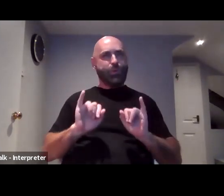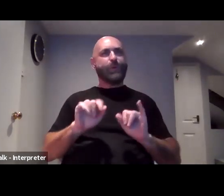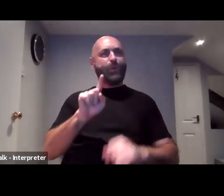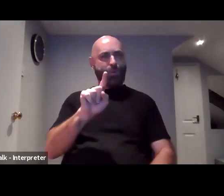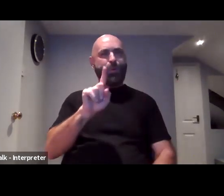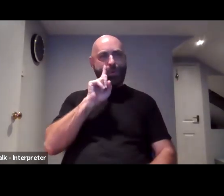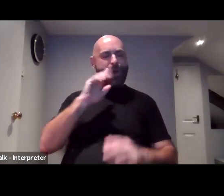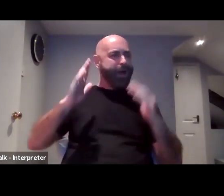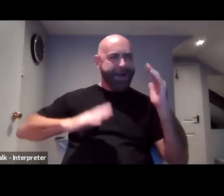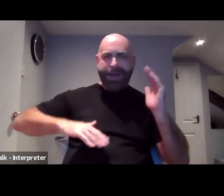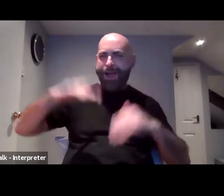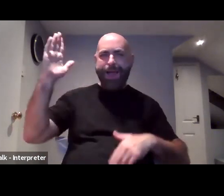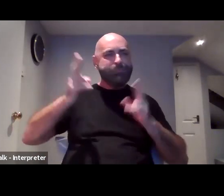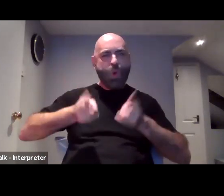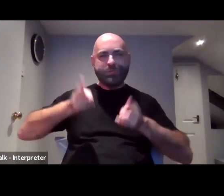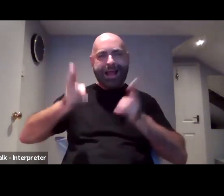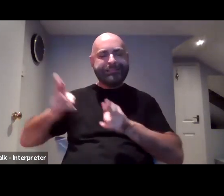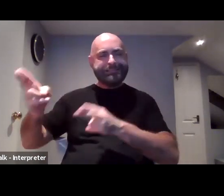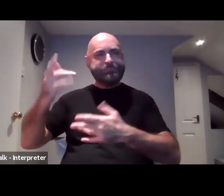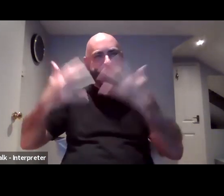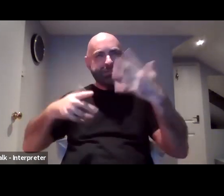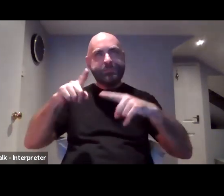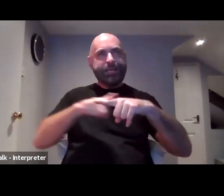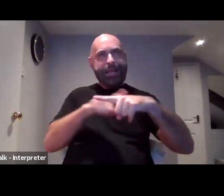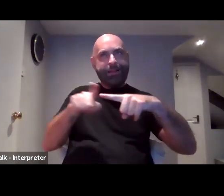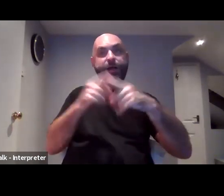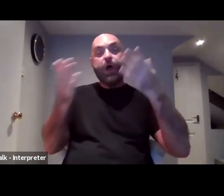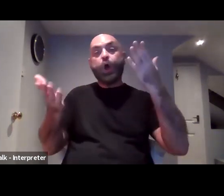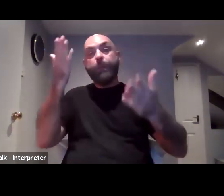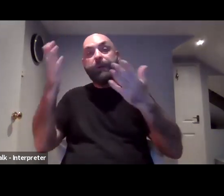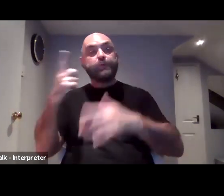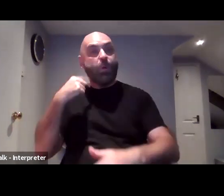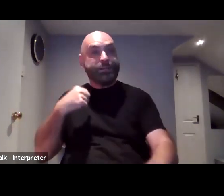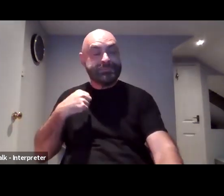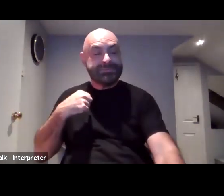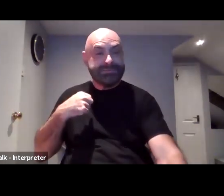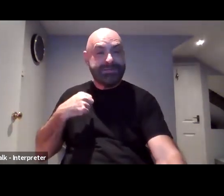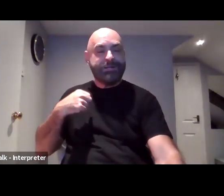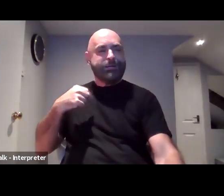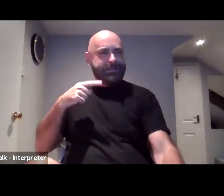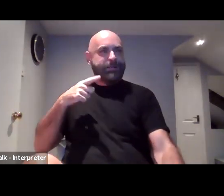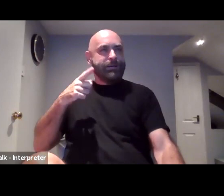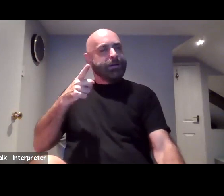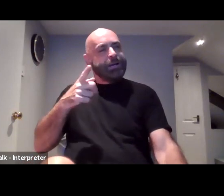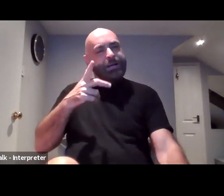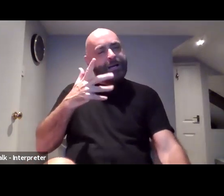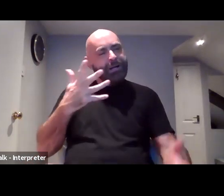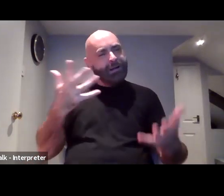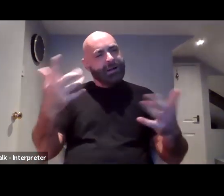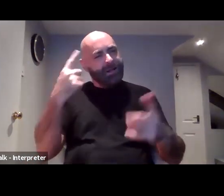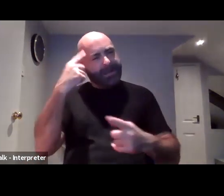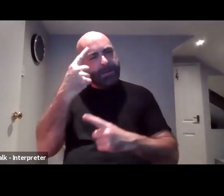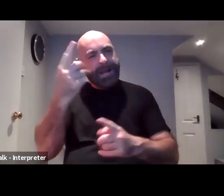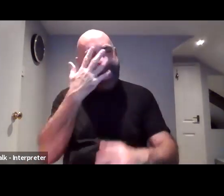astonishingly high mortality rate in England compared with whites, adjusting for age. But